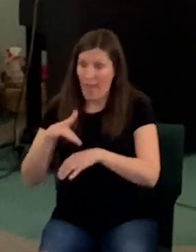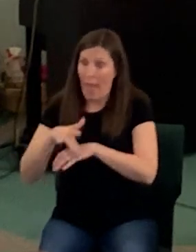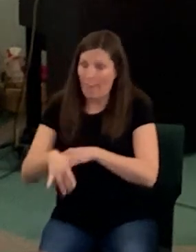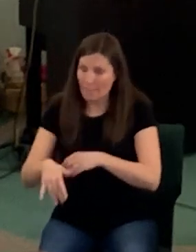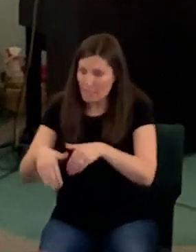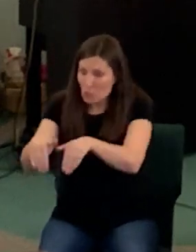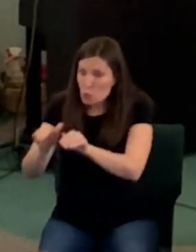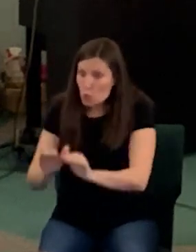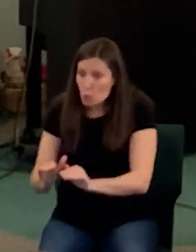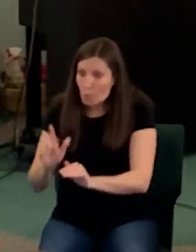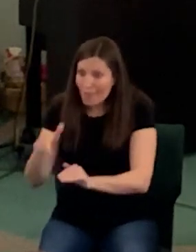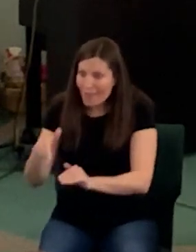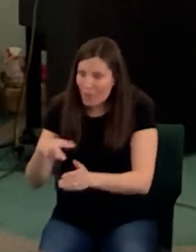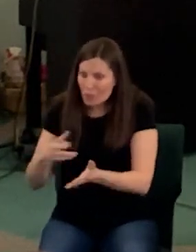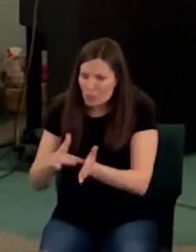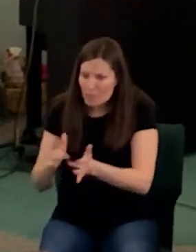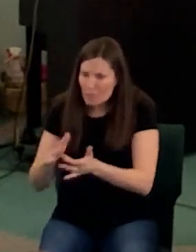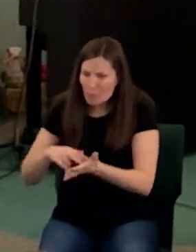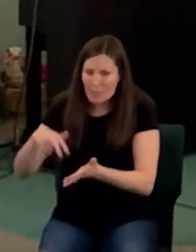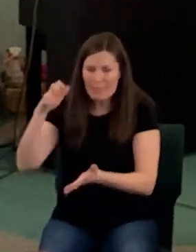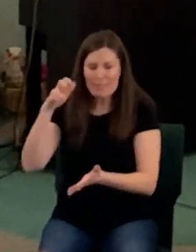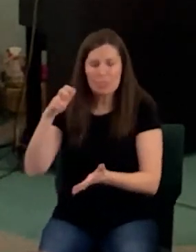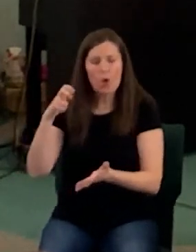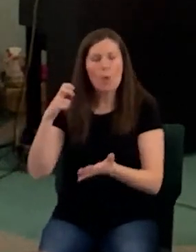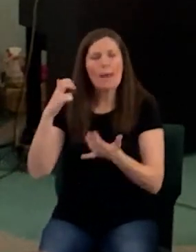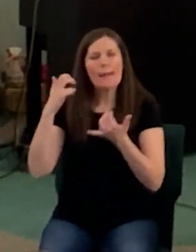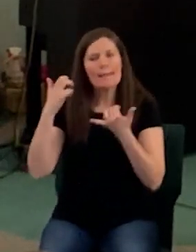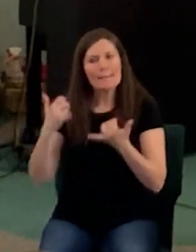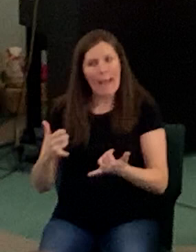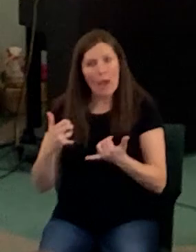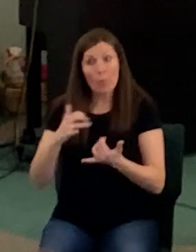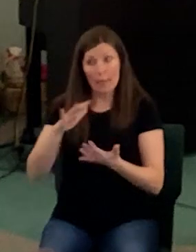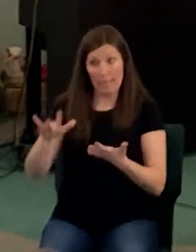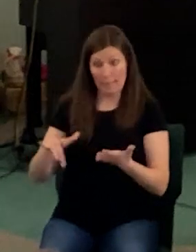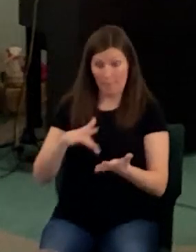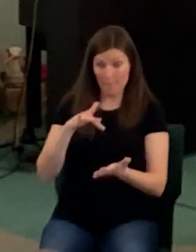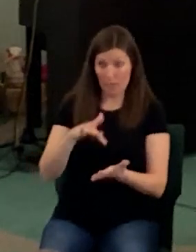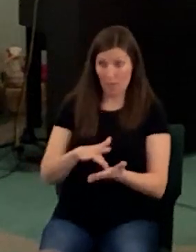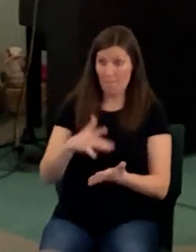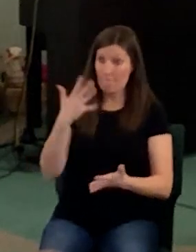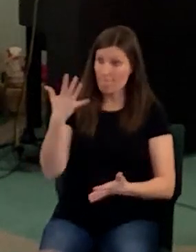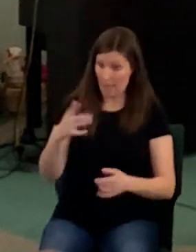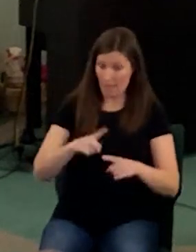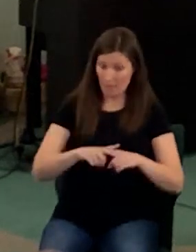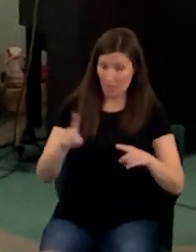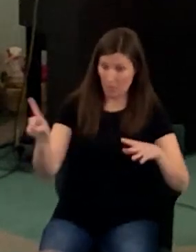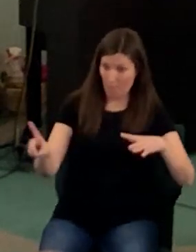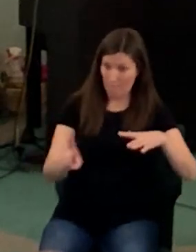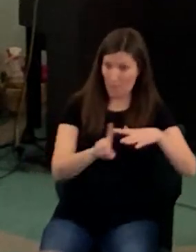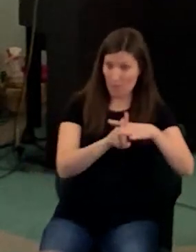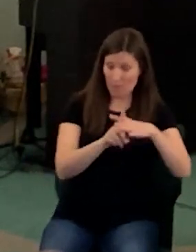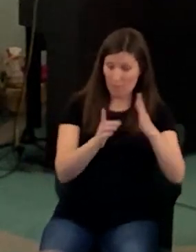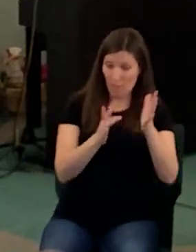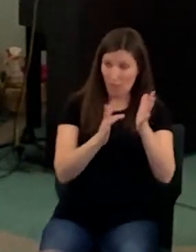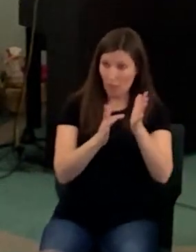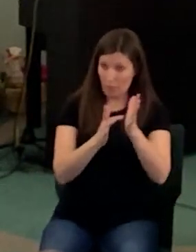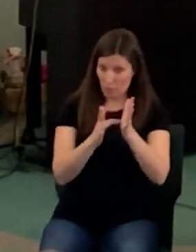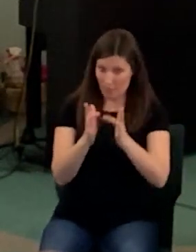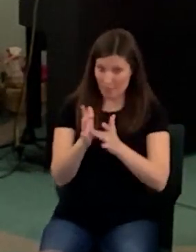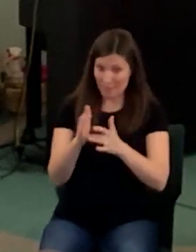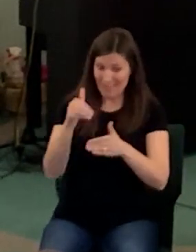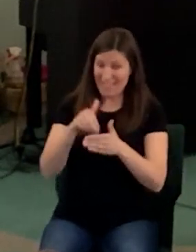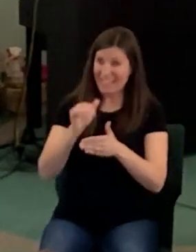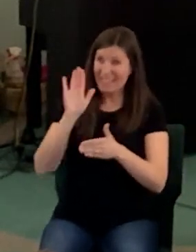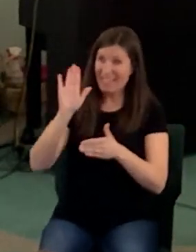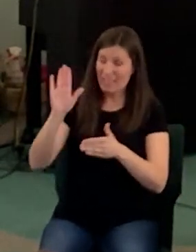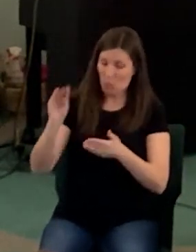he's taking us through here, we're kind of in the middle of five different appearances of Jesus in his resurrected body that